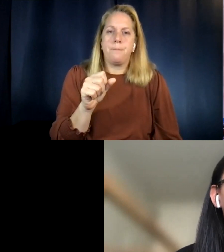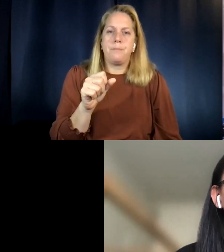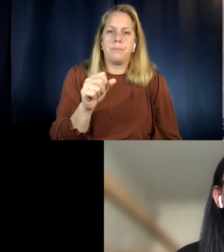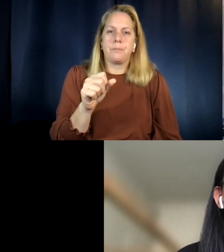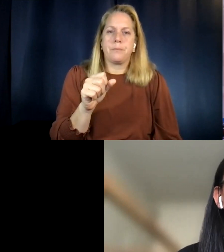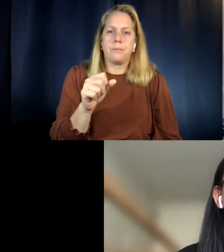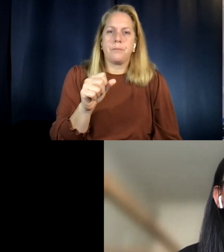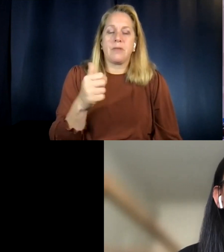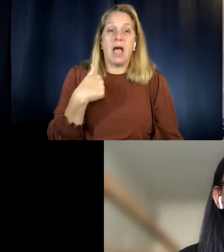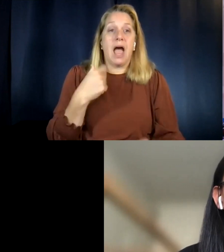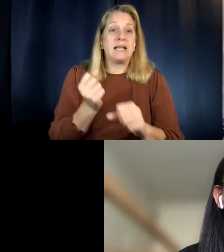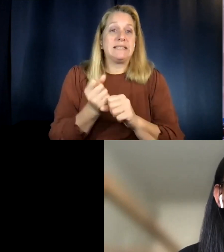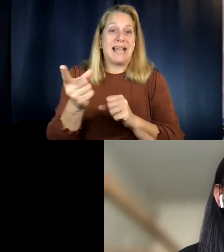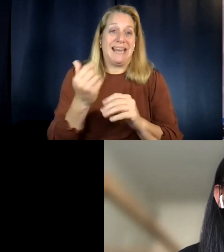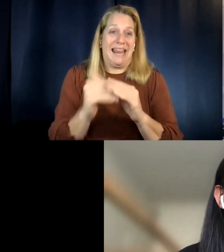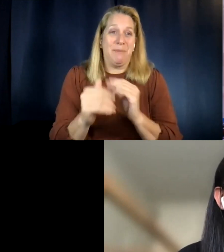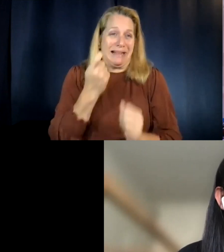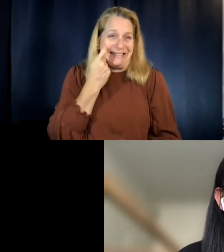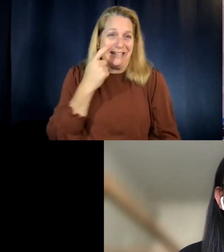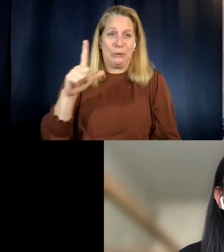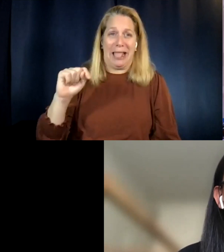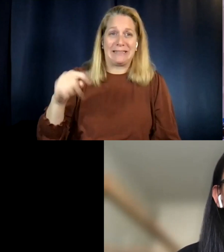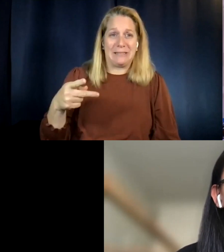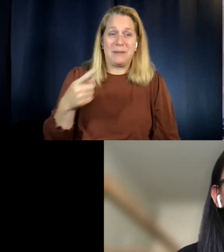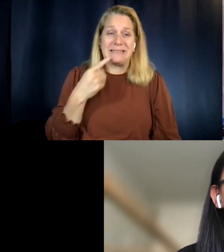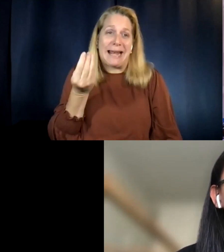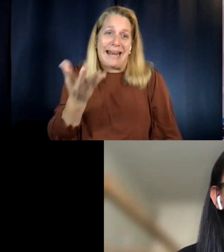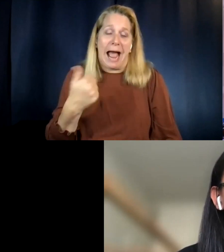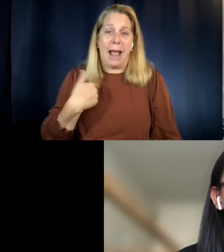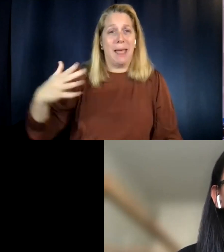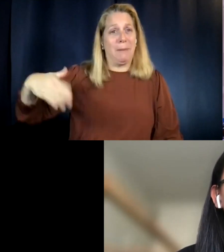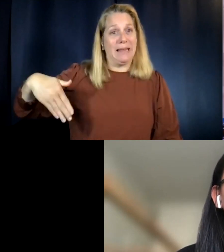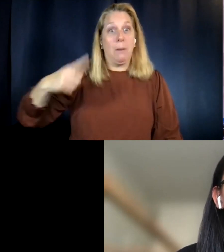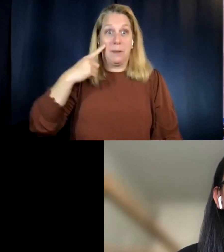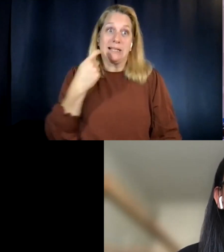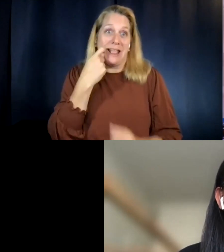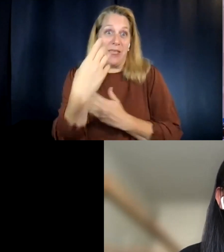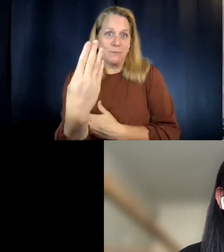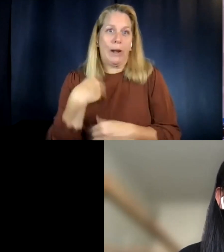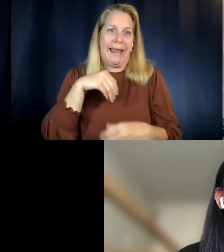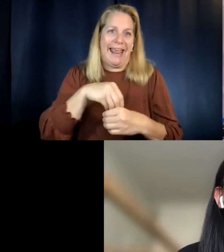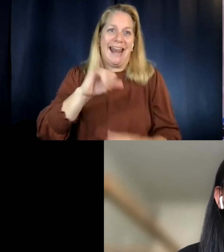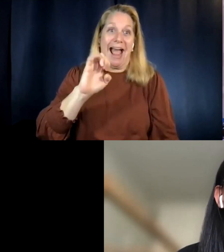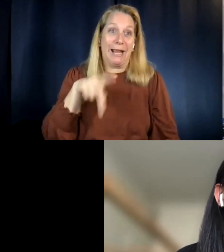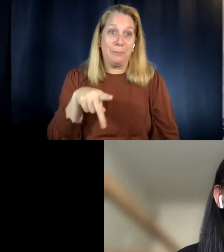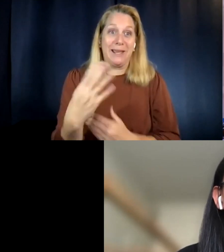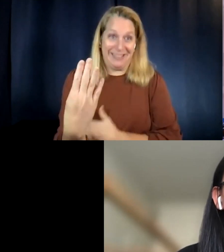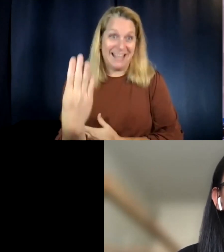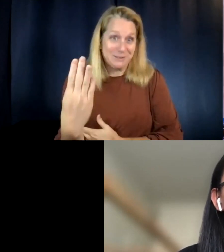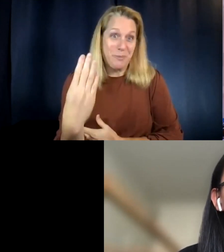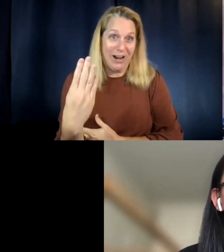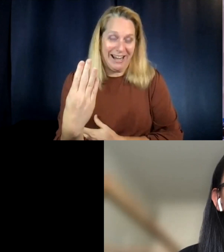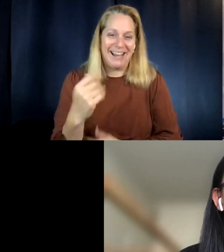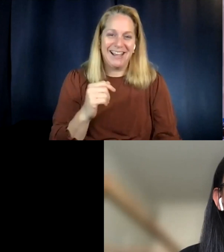I sent an email to Laura telling her that I might be late because I was in an IEP meeting this morning. This morning. Yeah, he was being